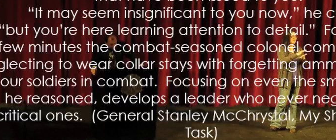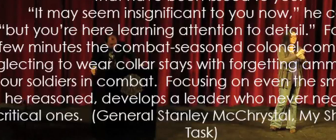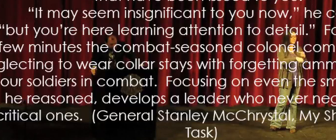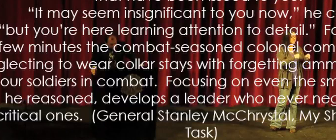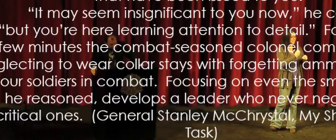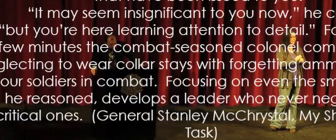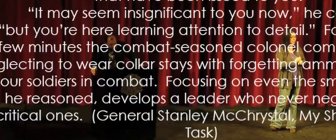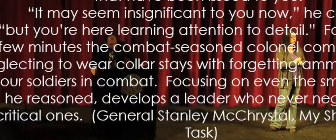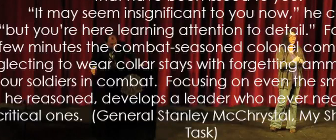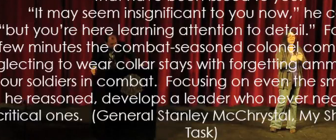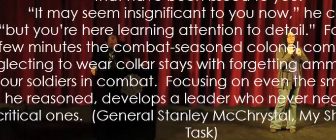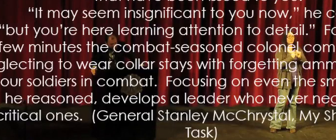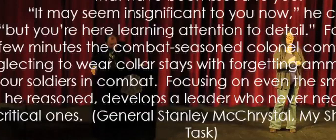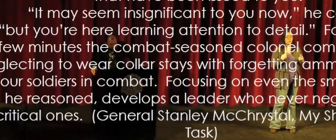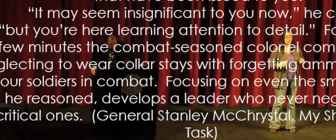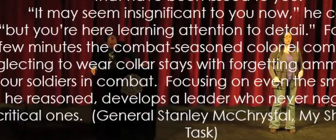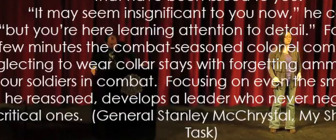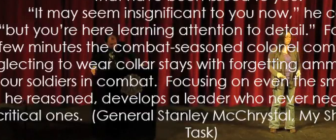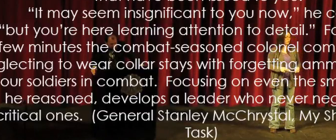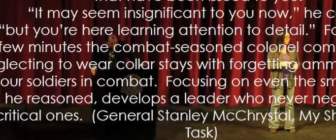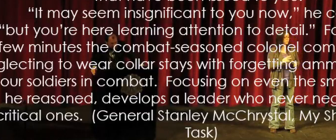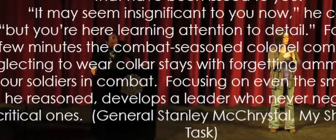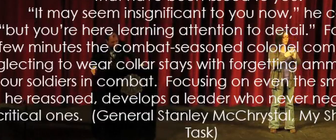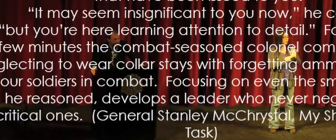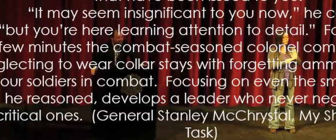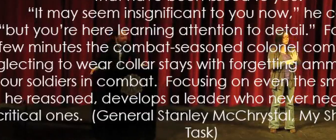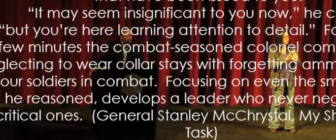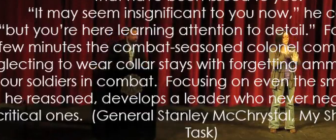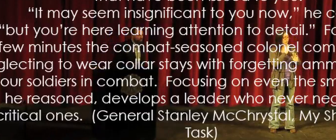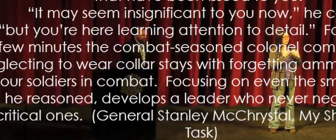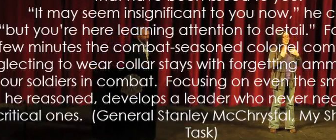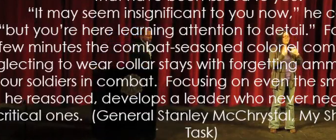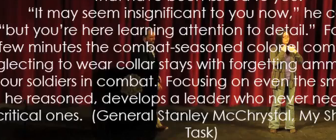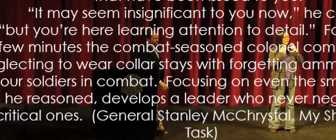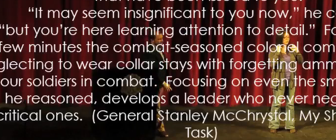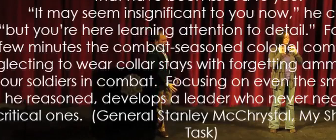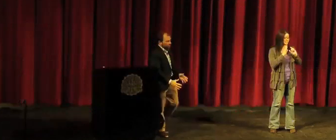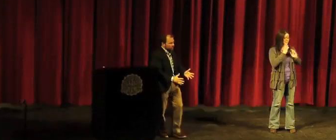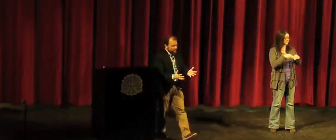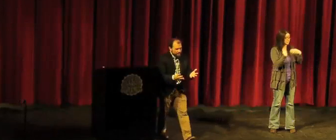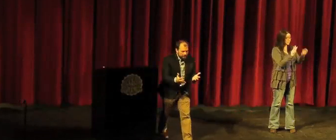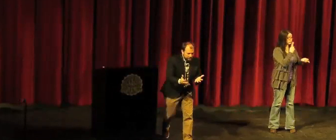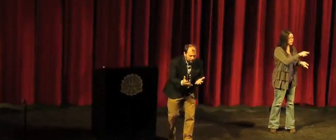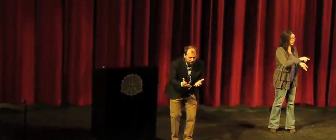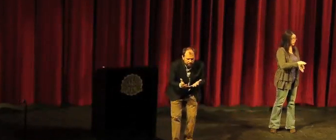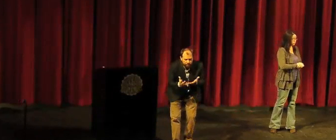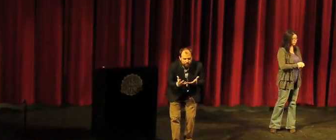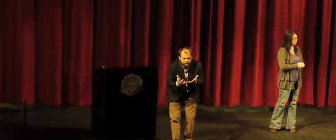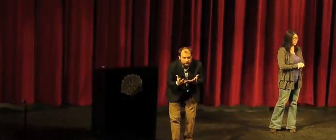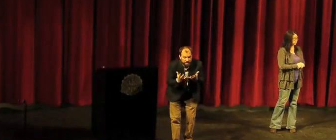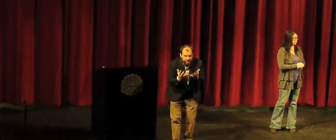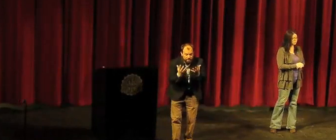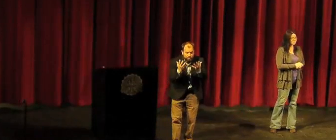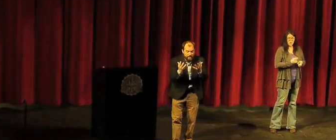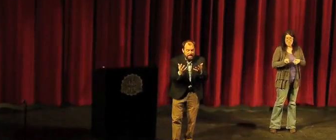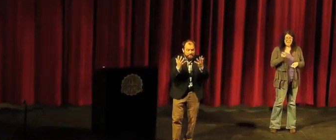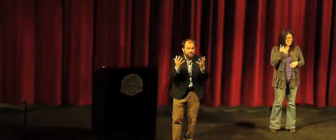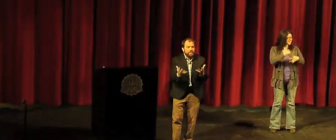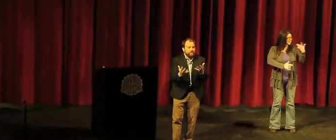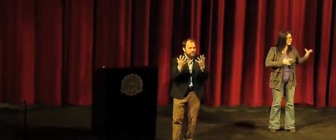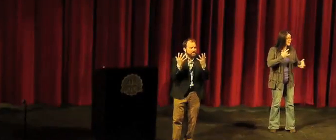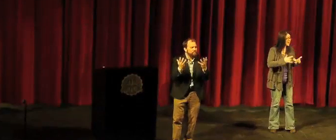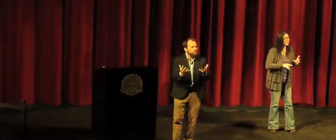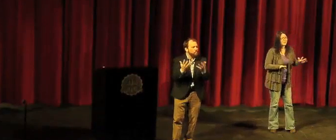uniform regulation, you will secure your collar stays that have been issued to you. Okay? So McChrystal's so excited. This